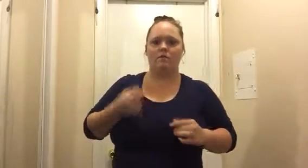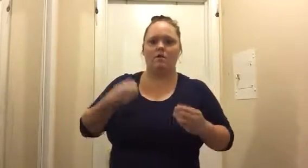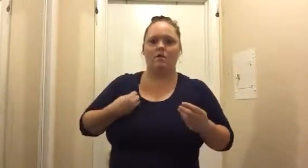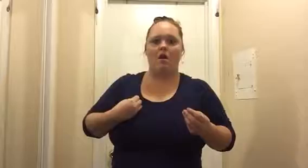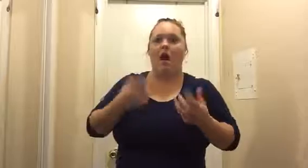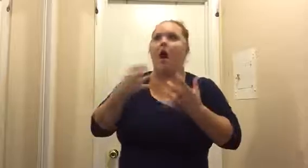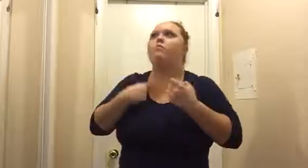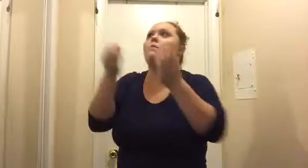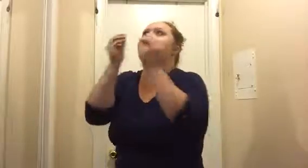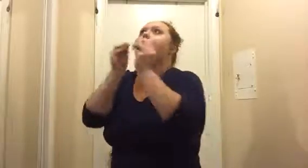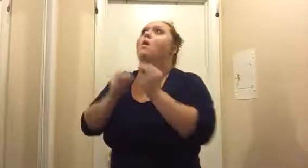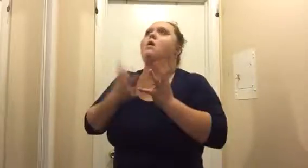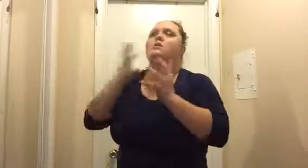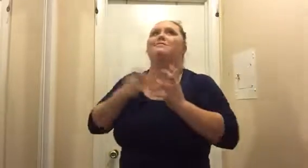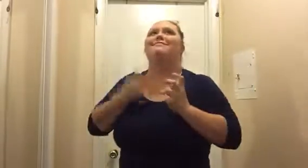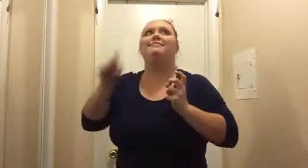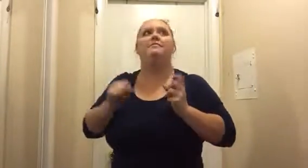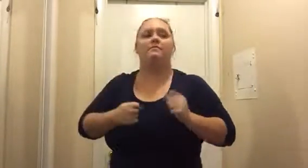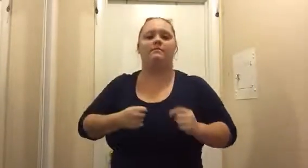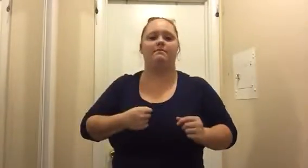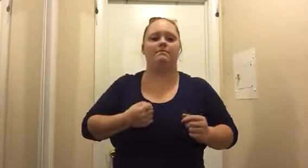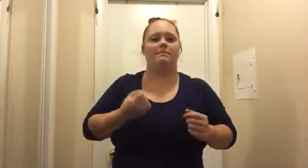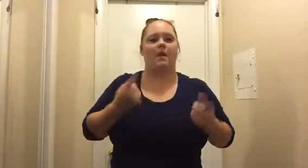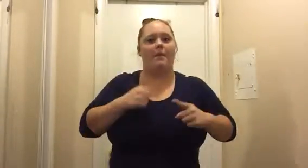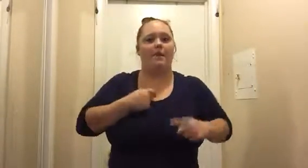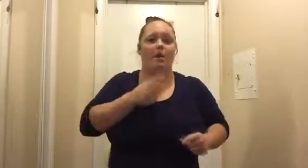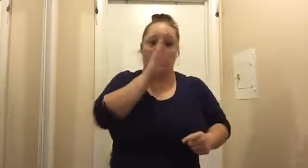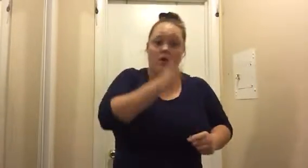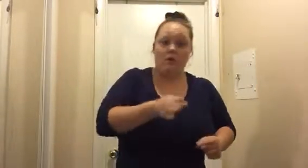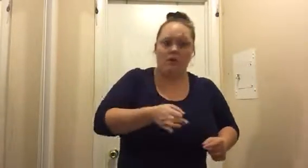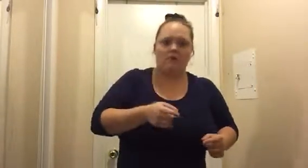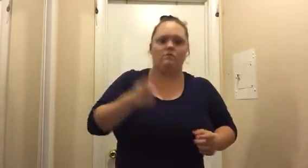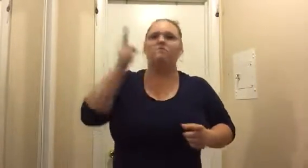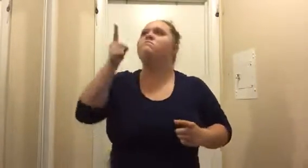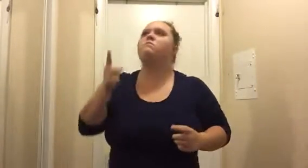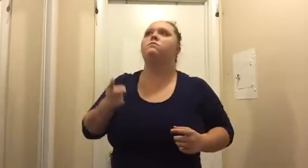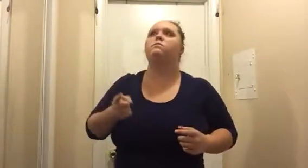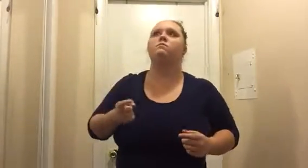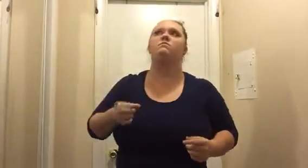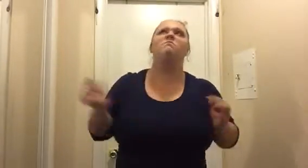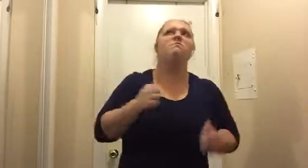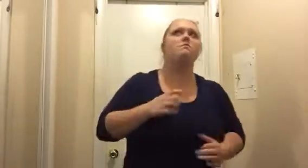was in sober mode, I would drive by that billboard and I'd go, damn it, you can't have a glass of